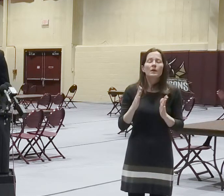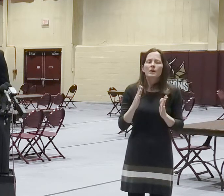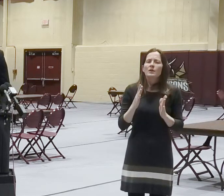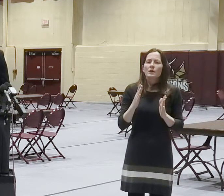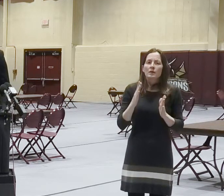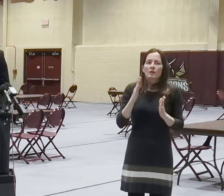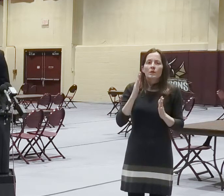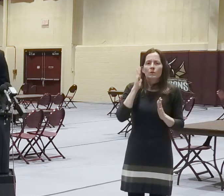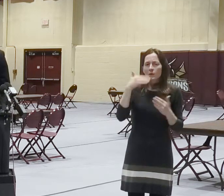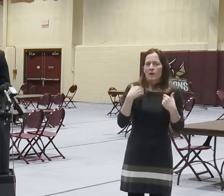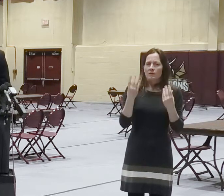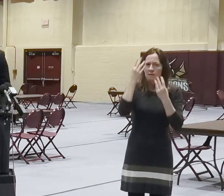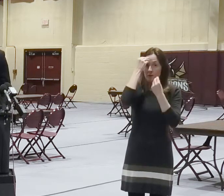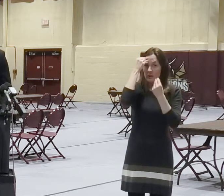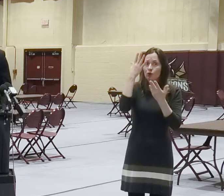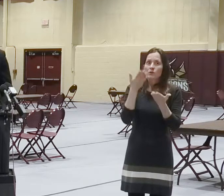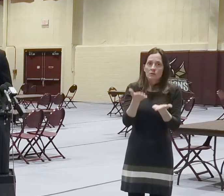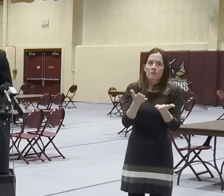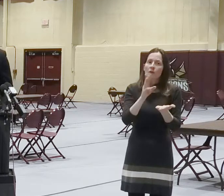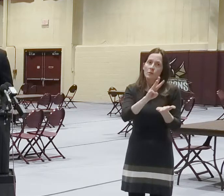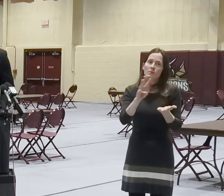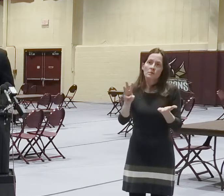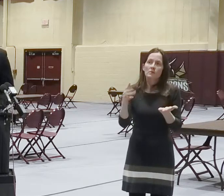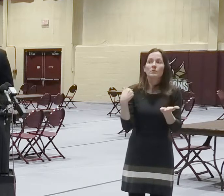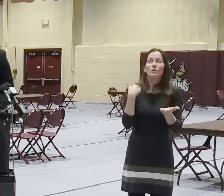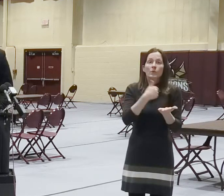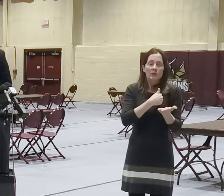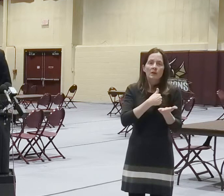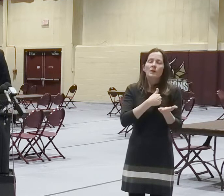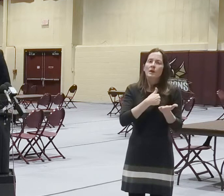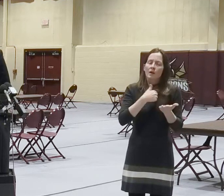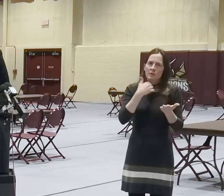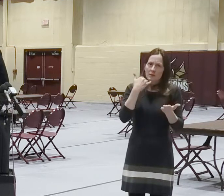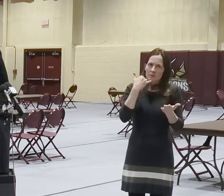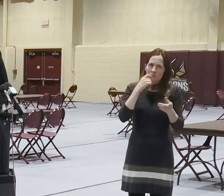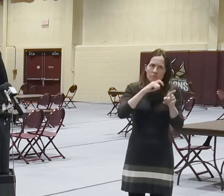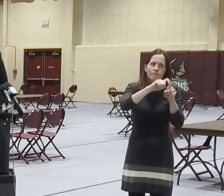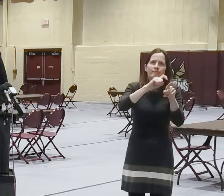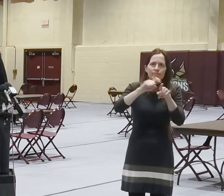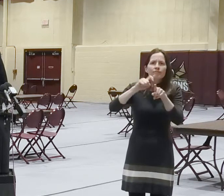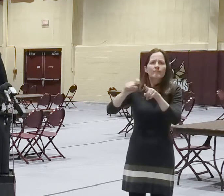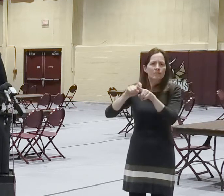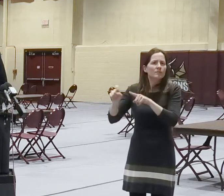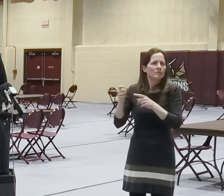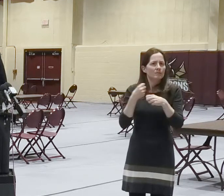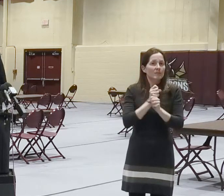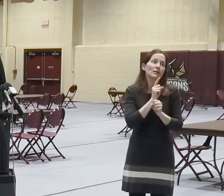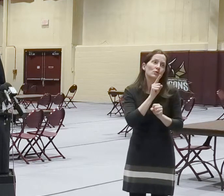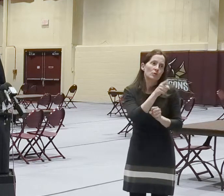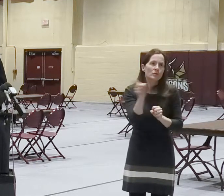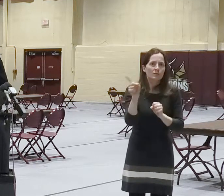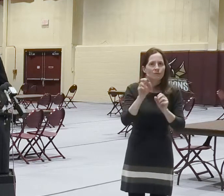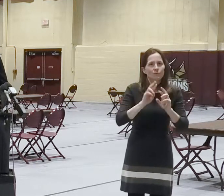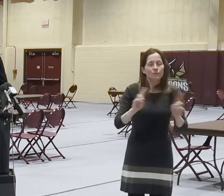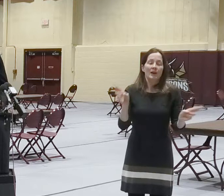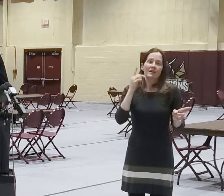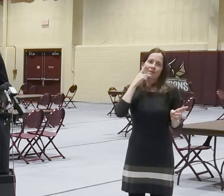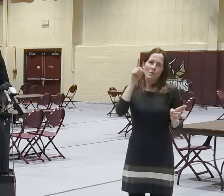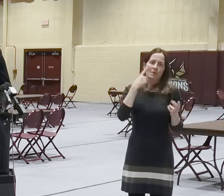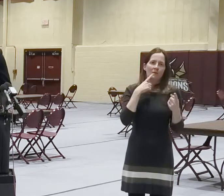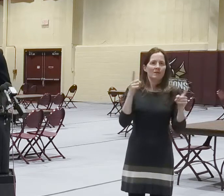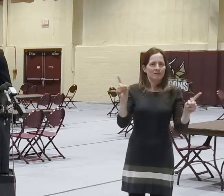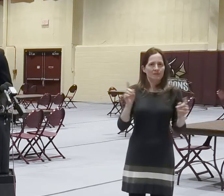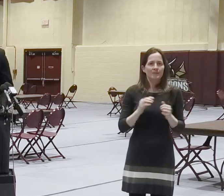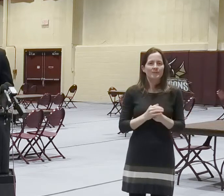communicating directly with these providers so they can also be prepared for success.